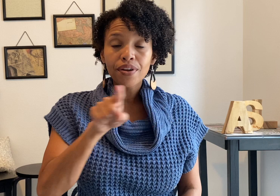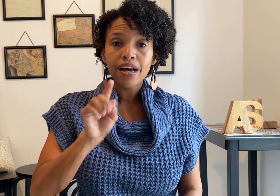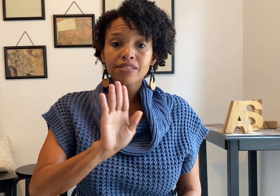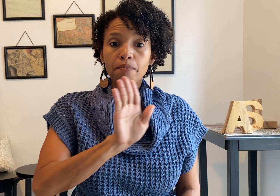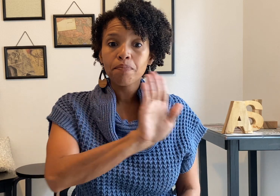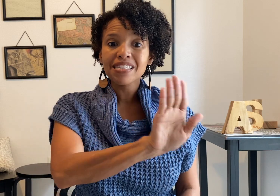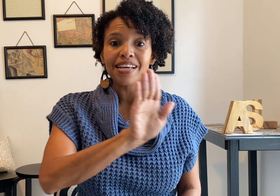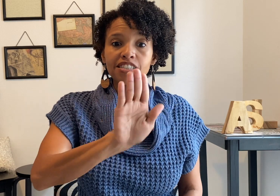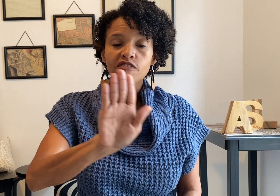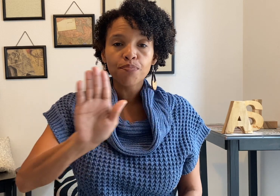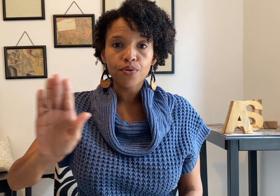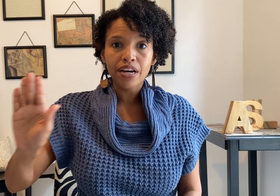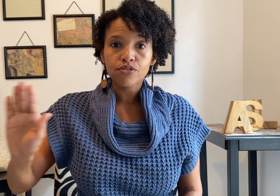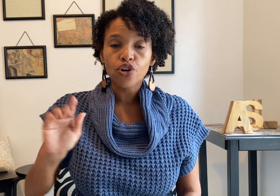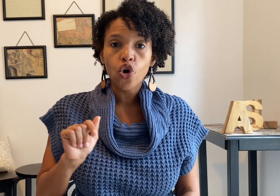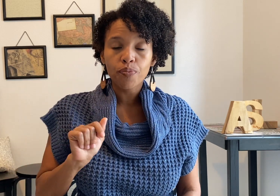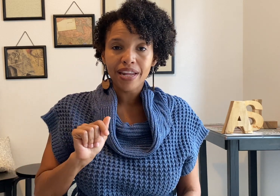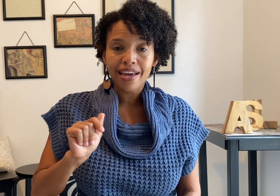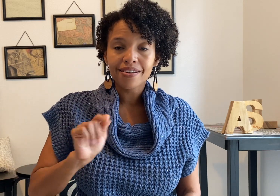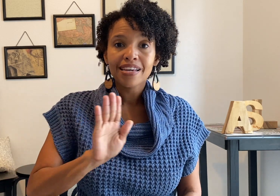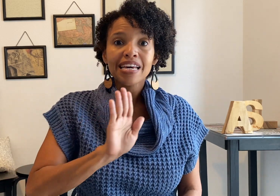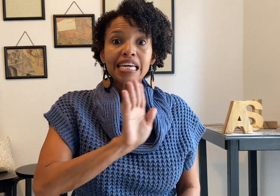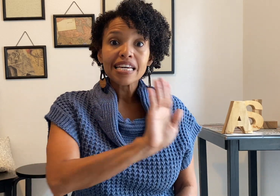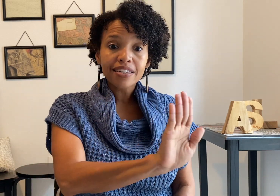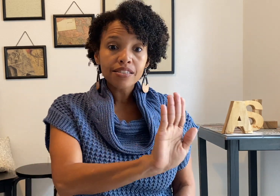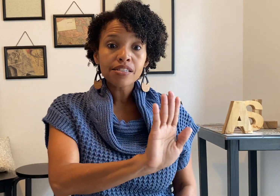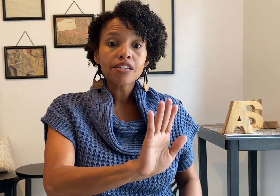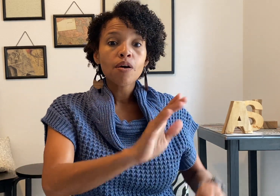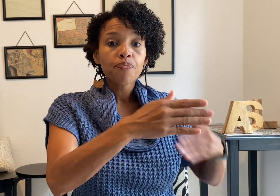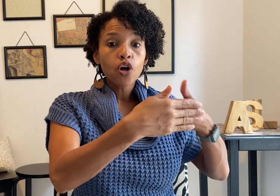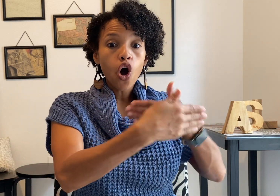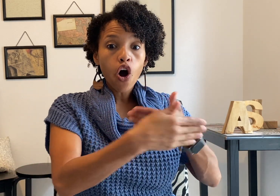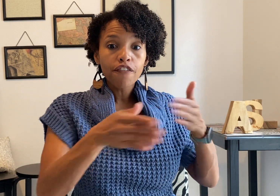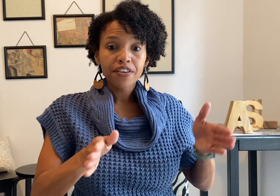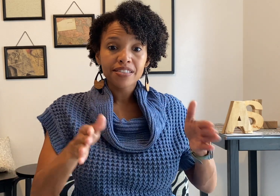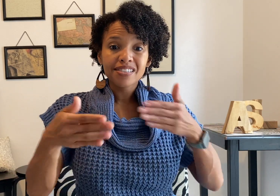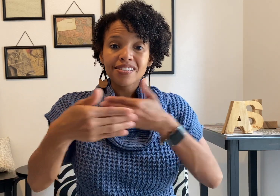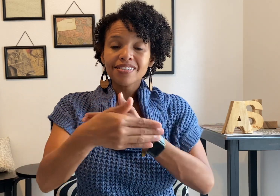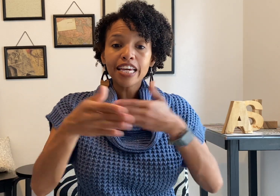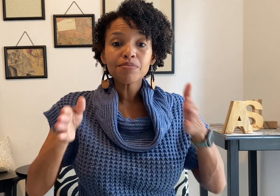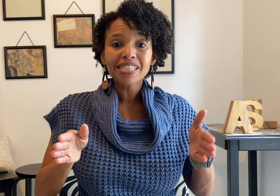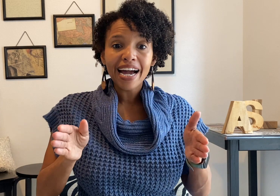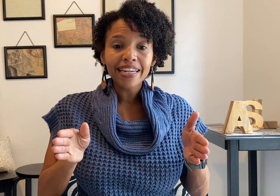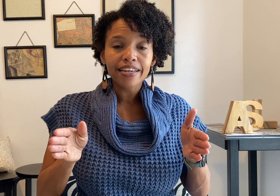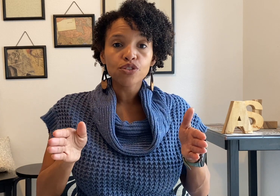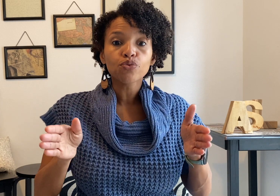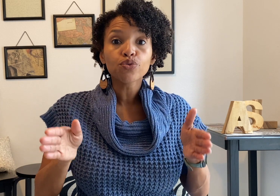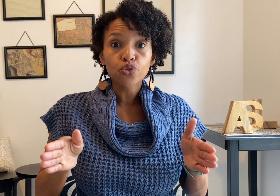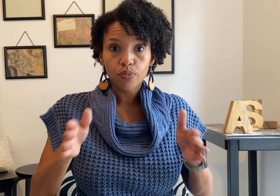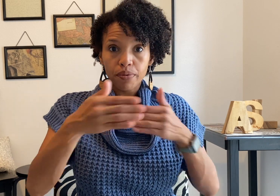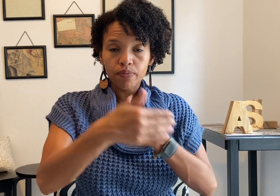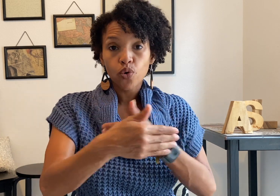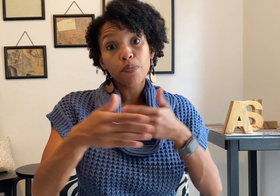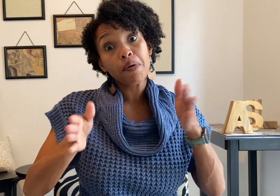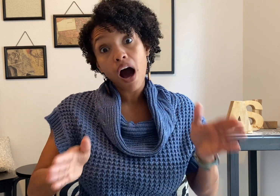pronouns and possessive pronouns are open hand. His office, it's the same sign as room or